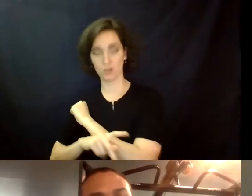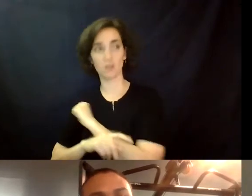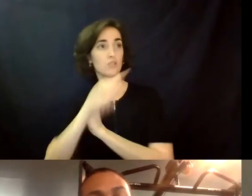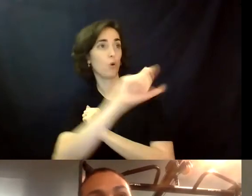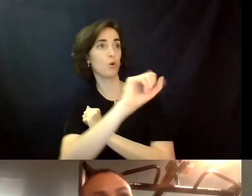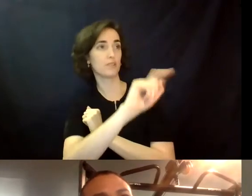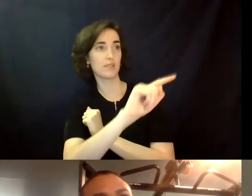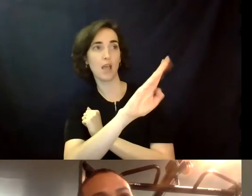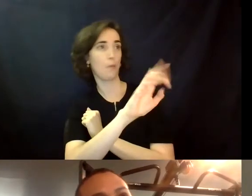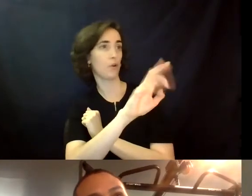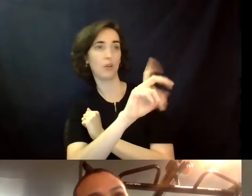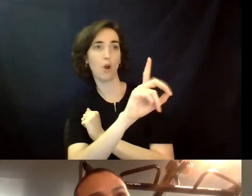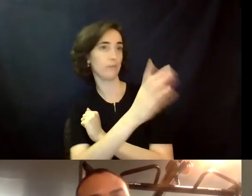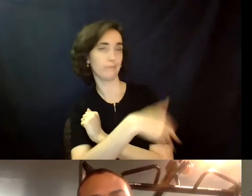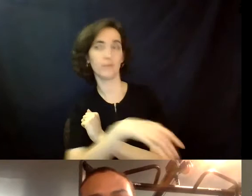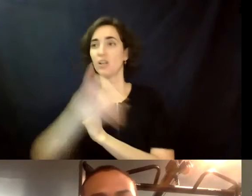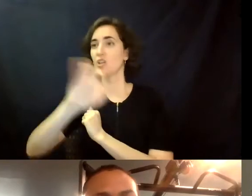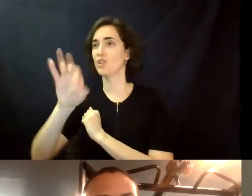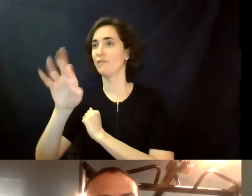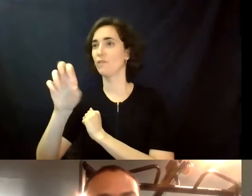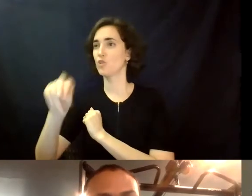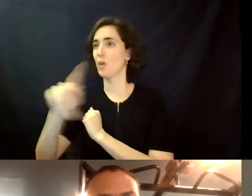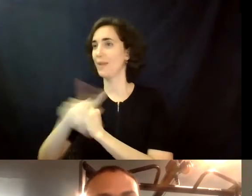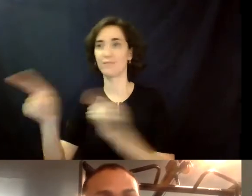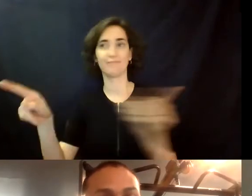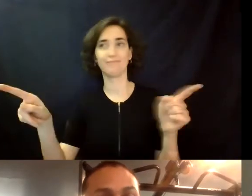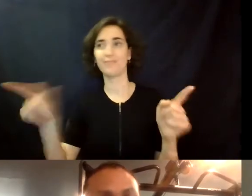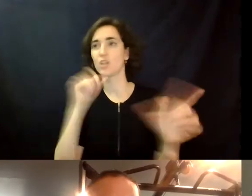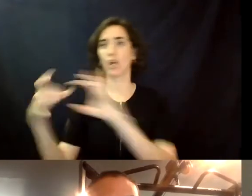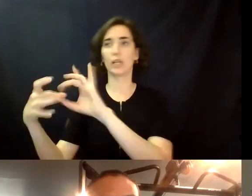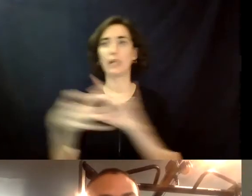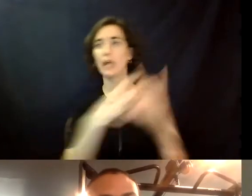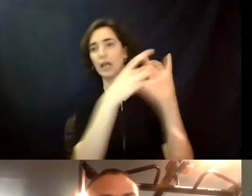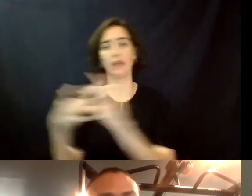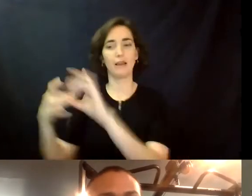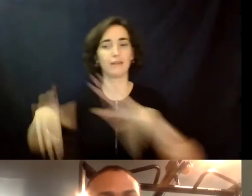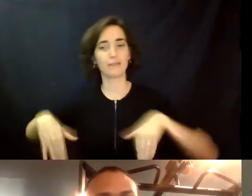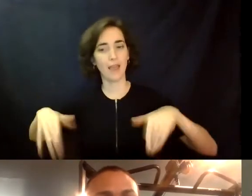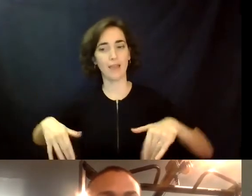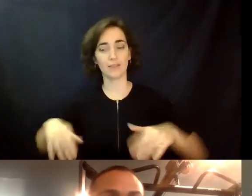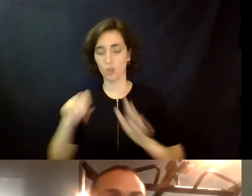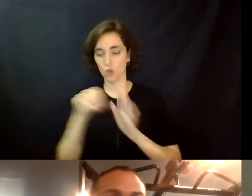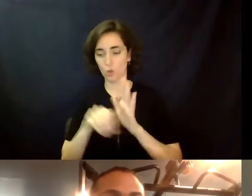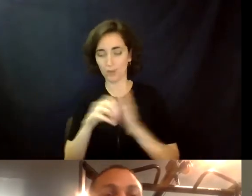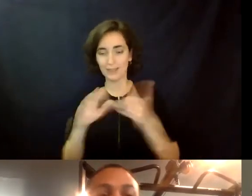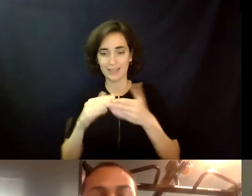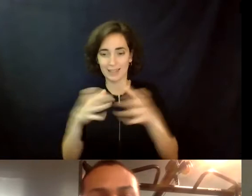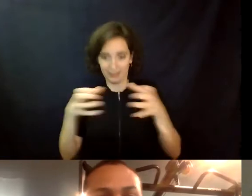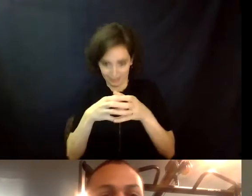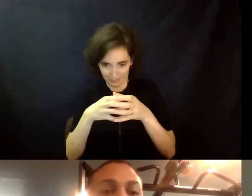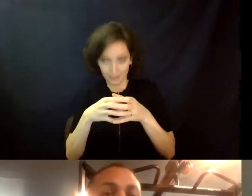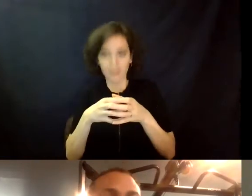Parish. There's just not enough fluent connectivity between our New Orleans metro area and